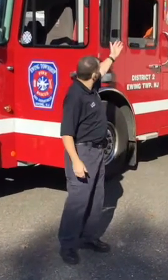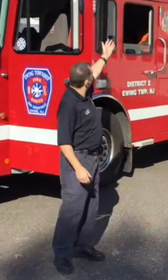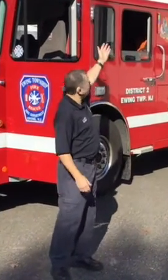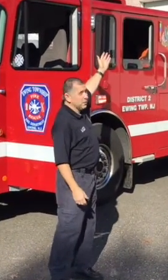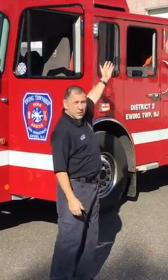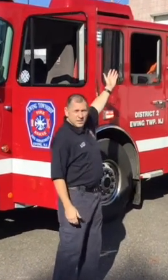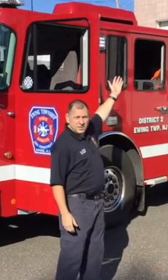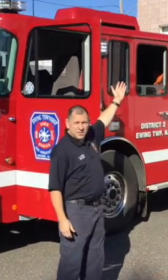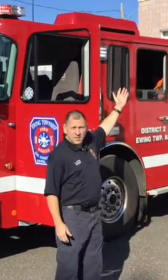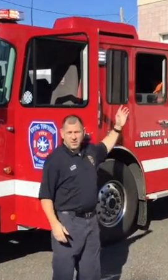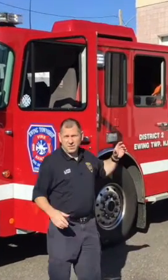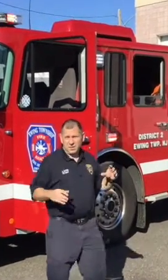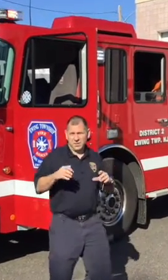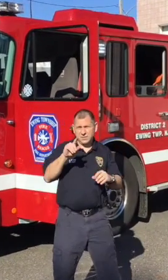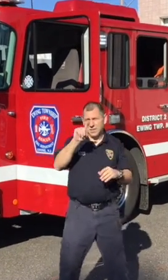truck.